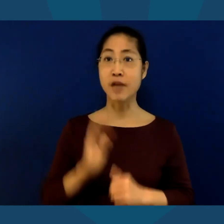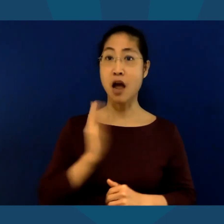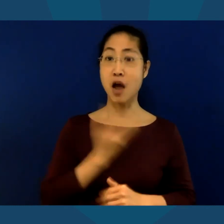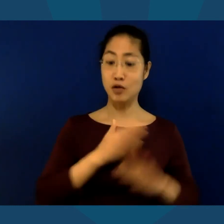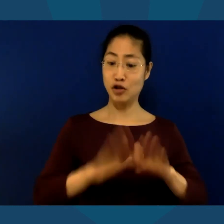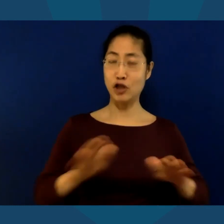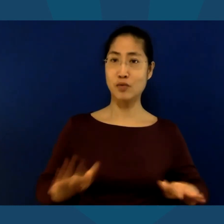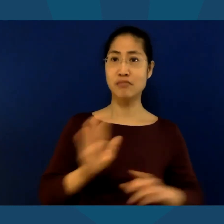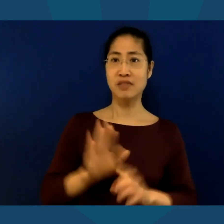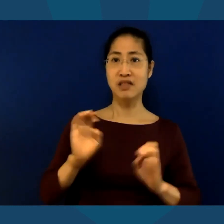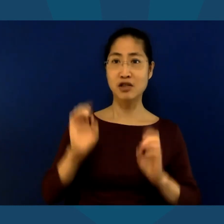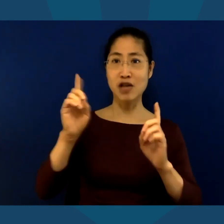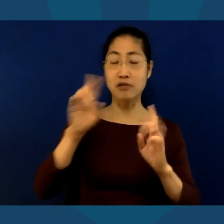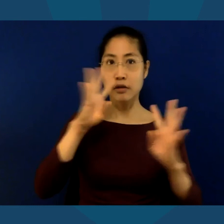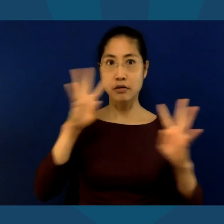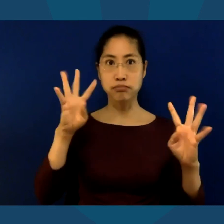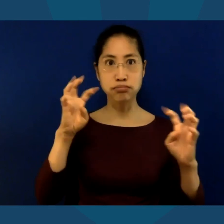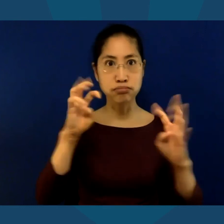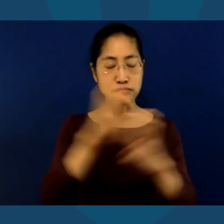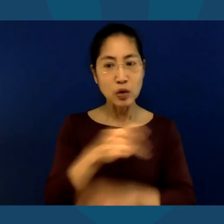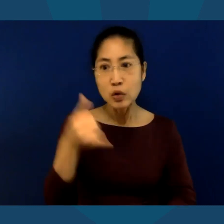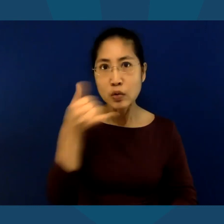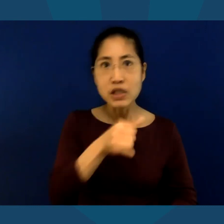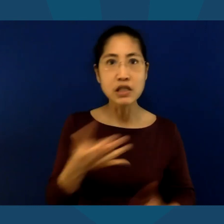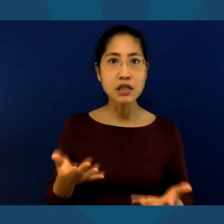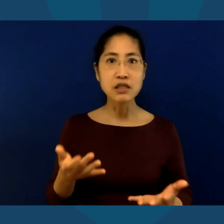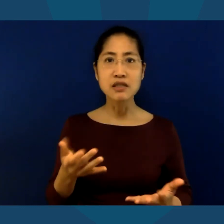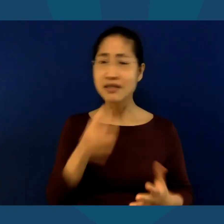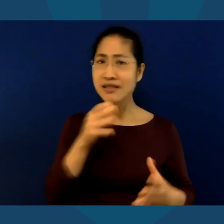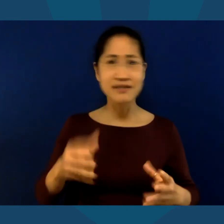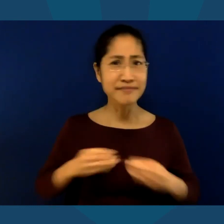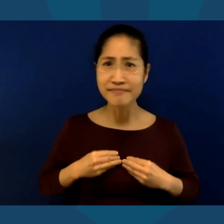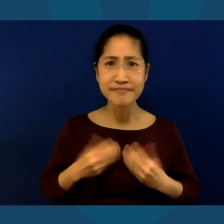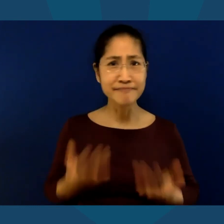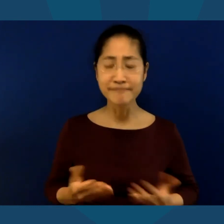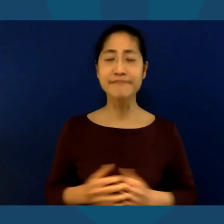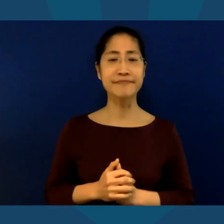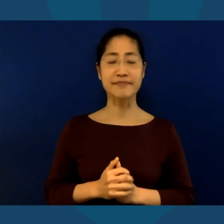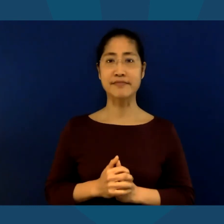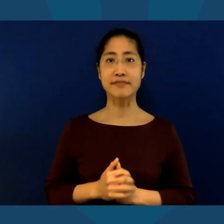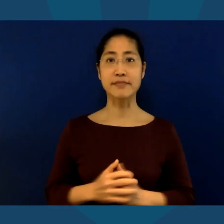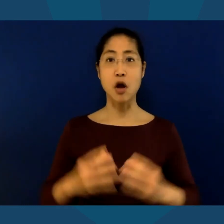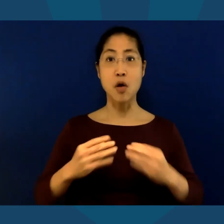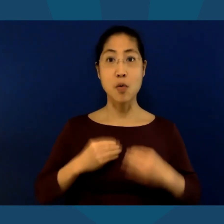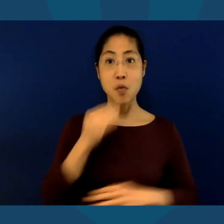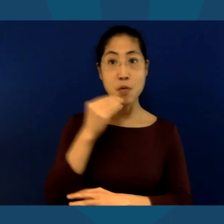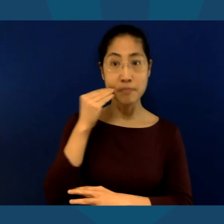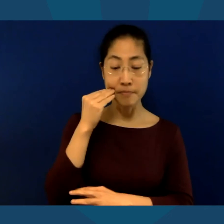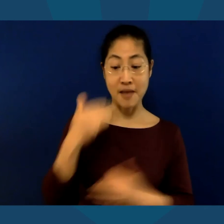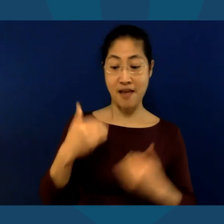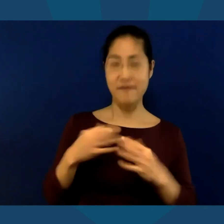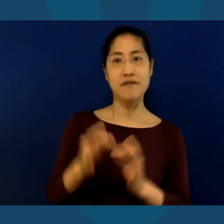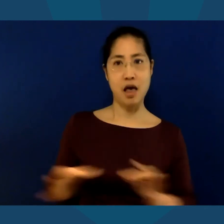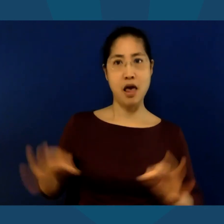Our children's education is a quagmire that is ridiculous and unacceptable. The value